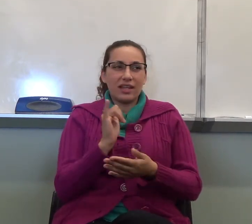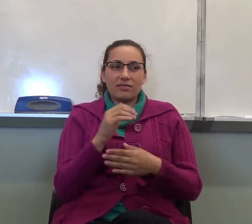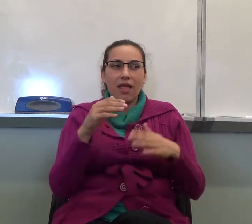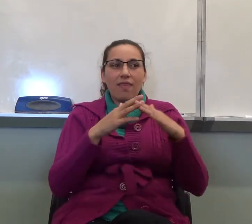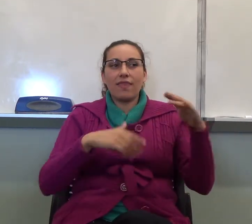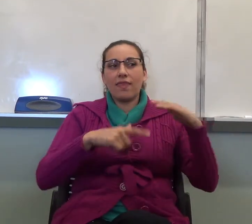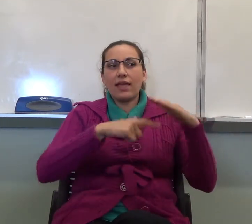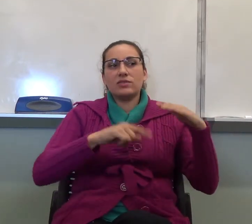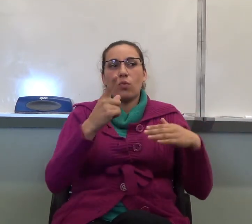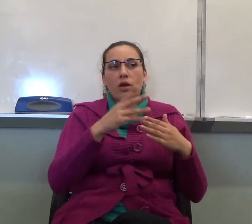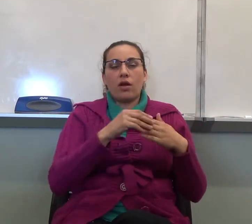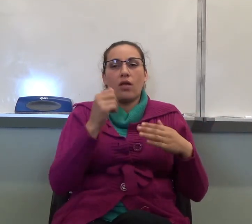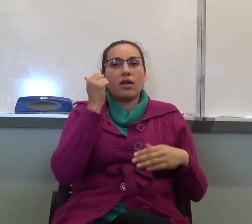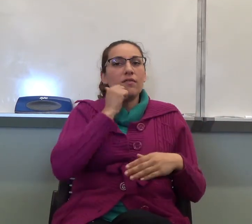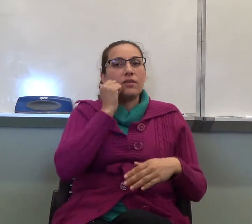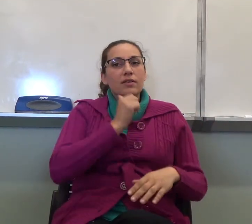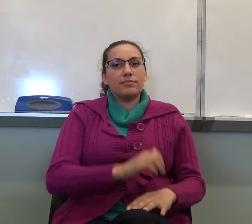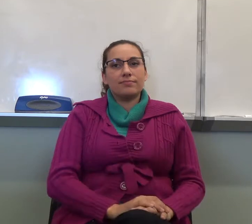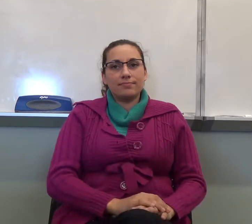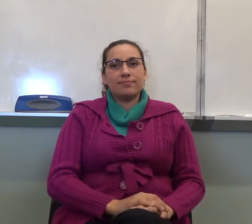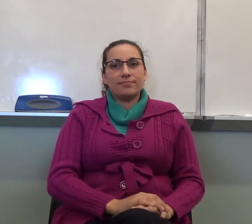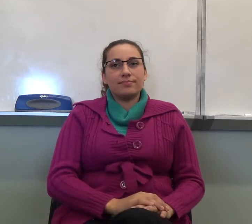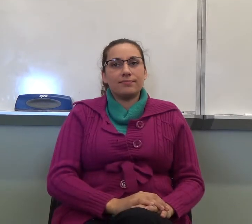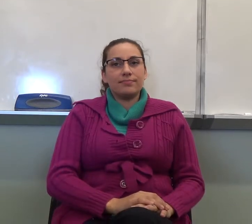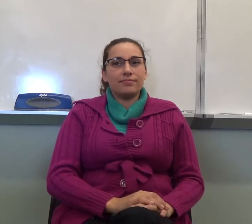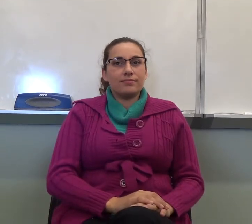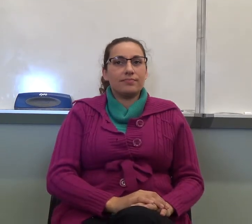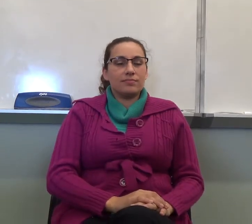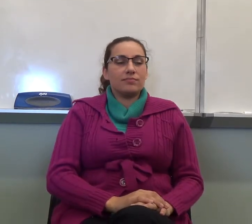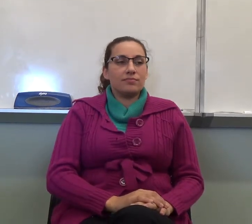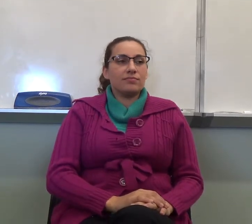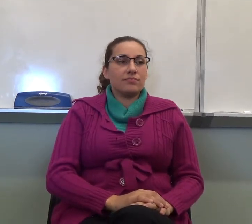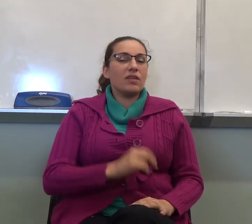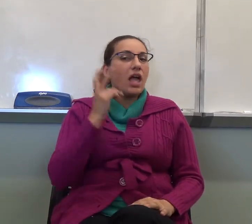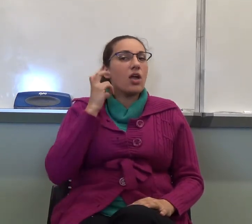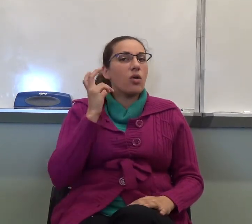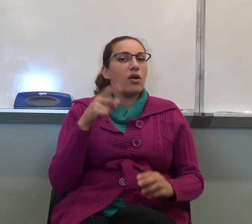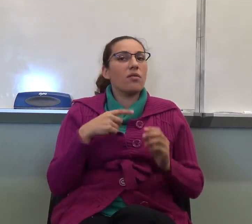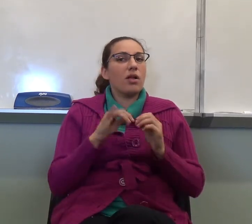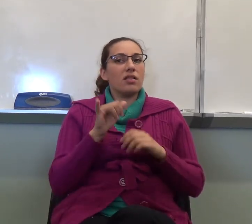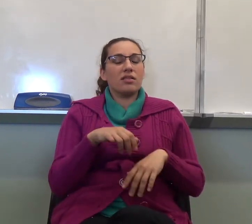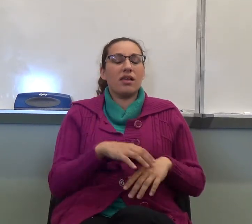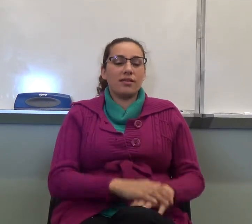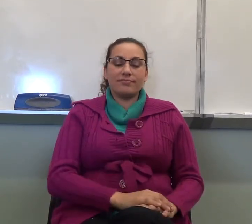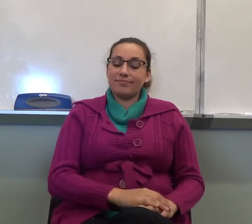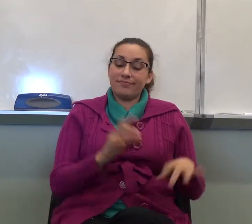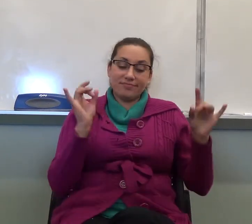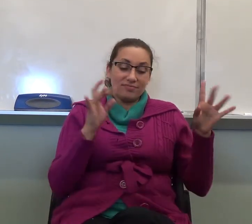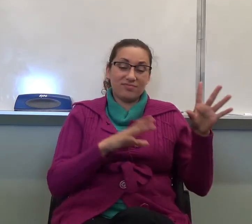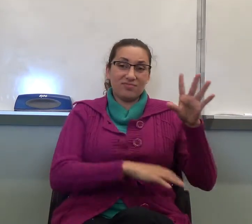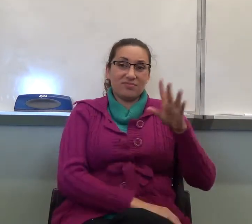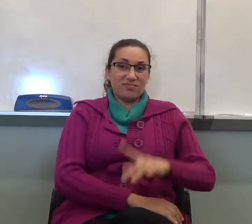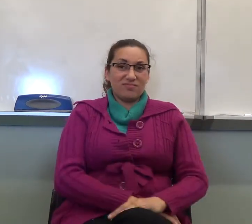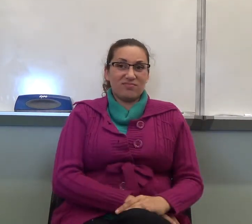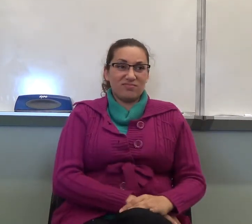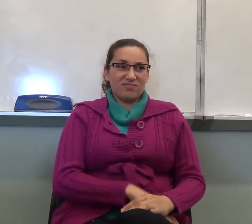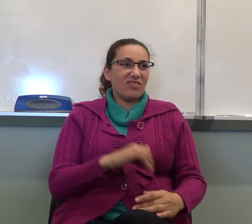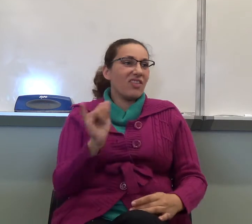0, and I want the opposite of it. Well, it's simply unheard of to have two signs next to each other with nothing in between.